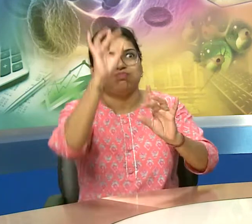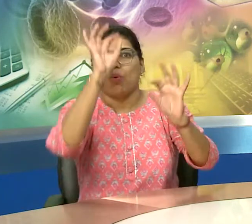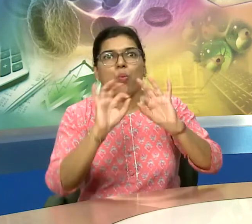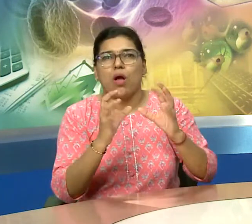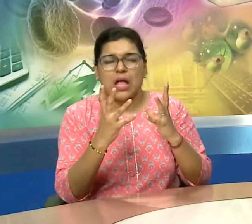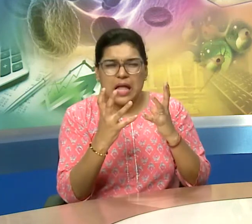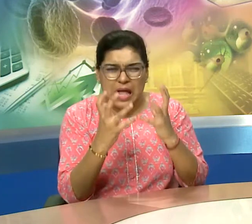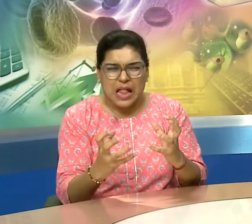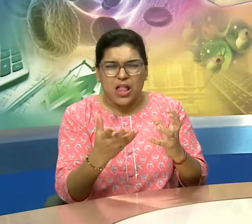so that